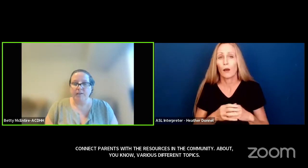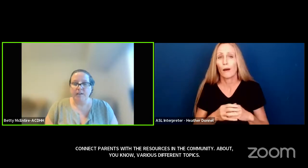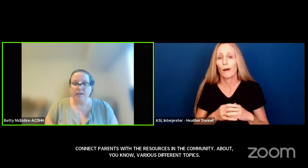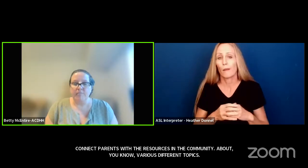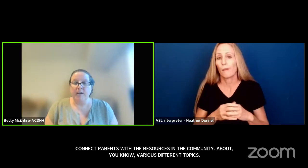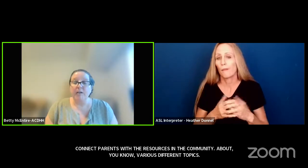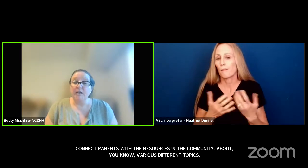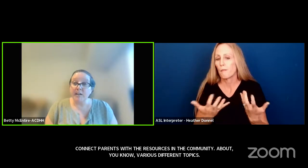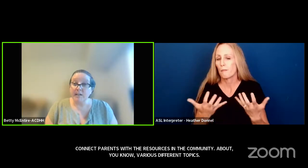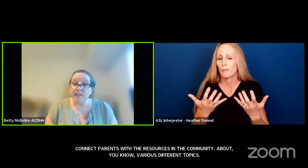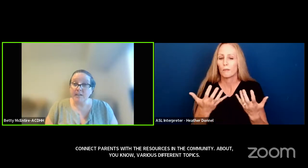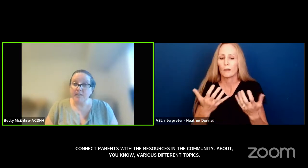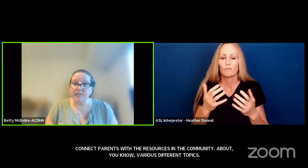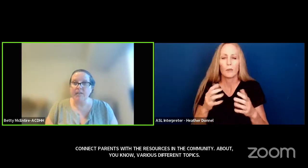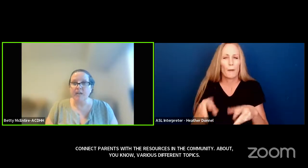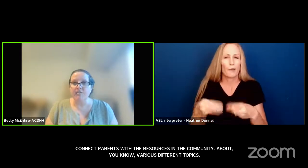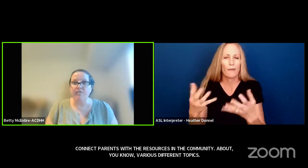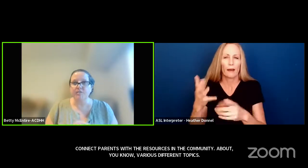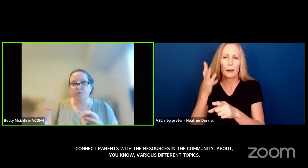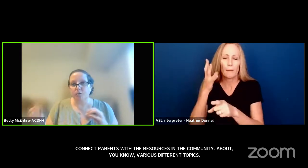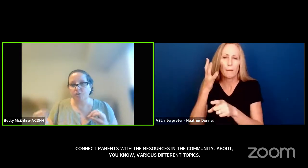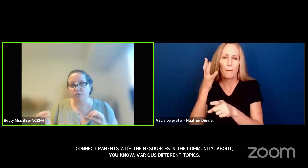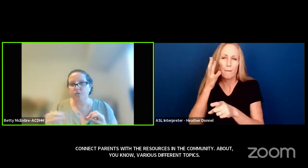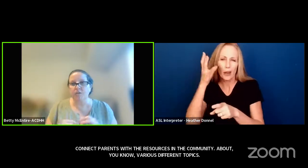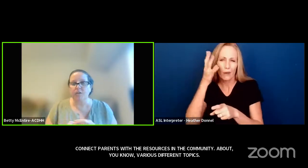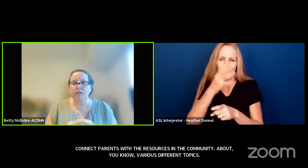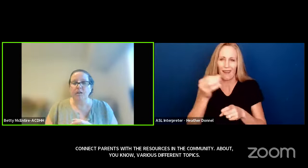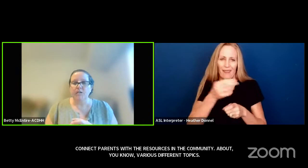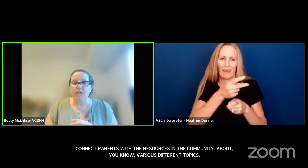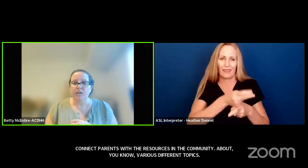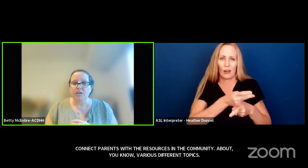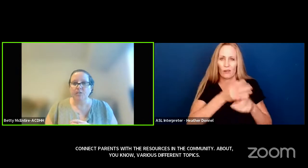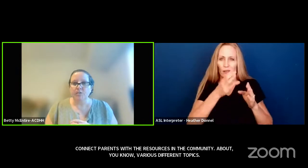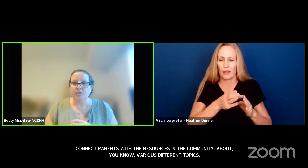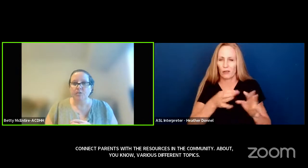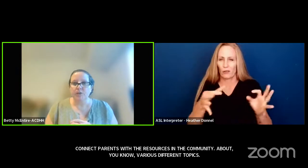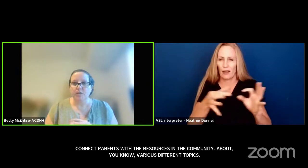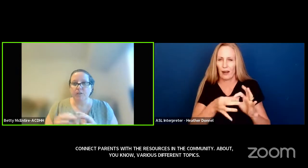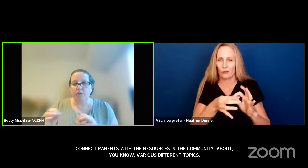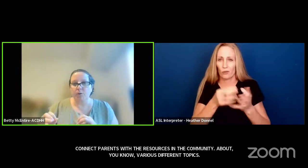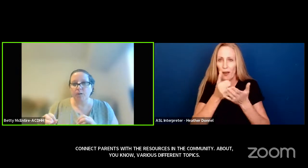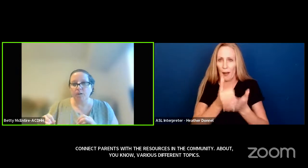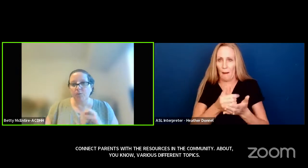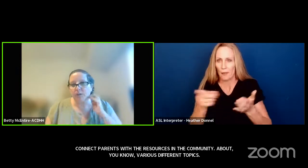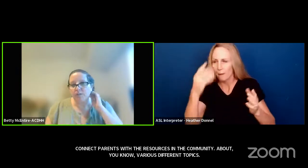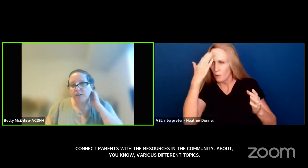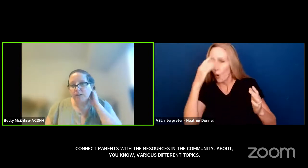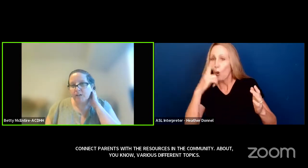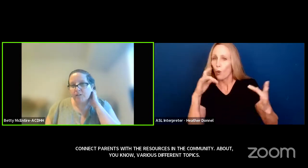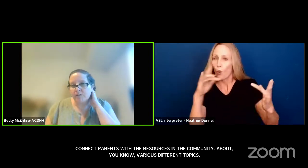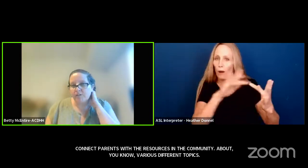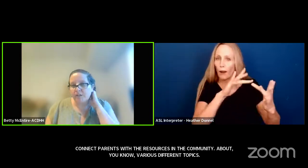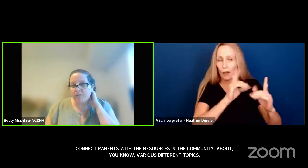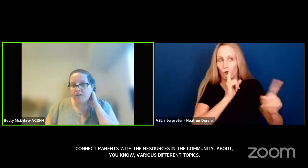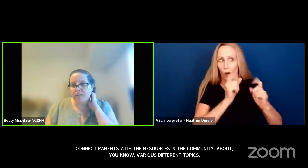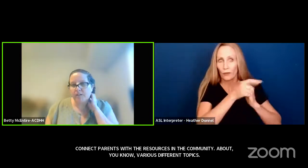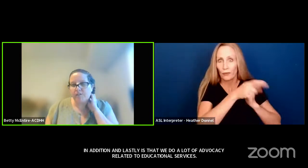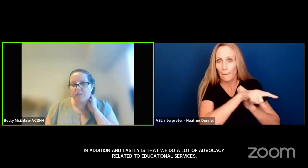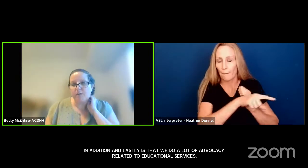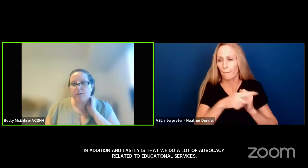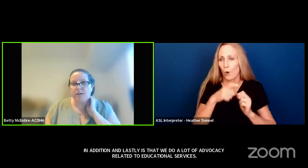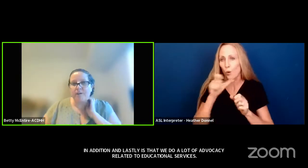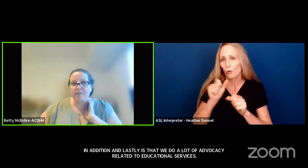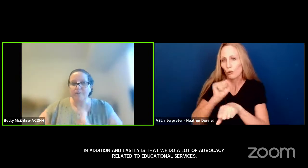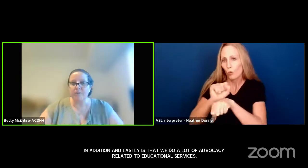providing that parent and caretakers connections to who they should be talking to, who can they be working with, and if there's ever a